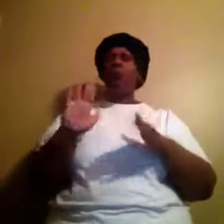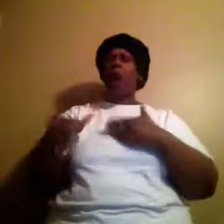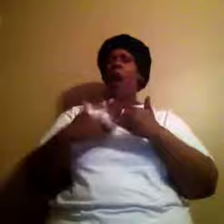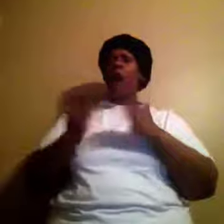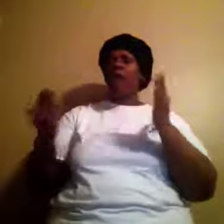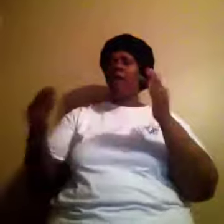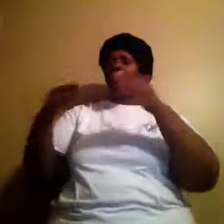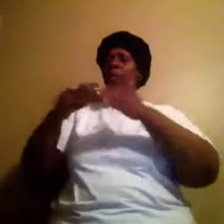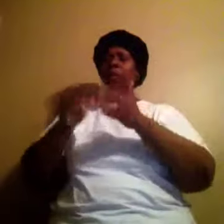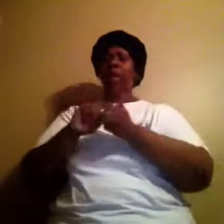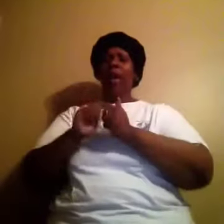pronunciation error.